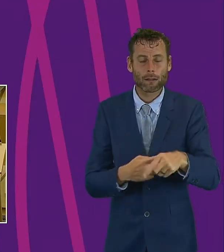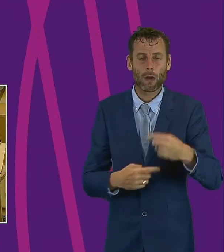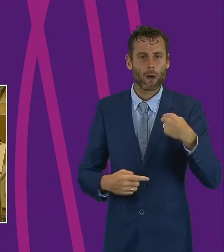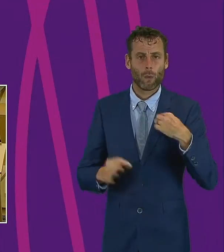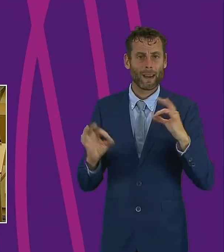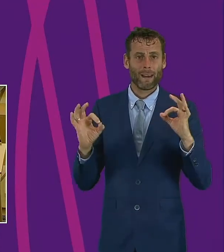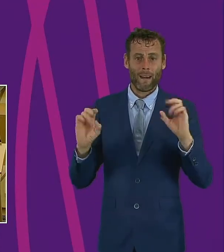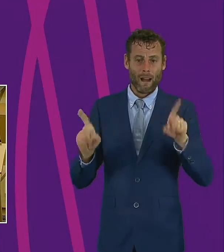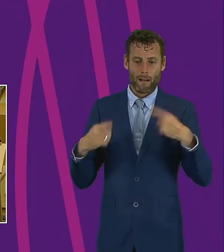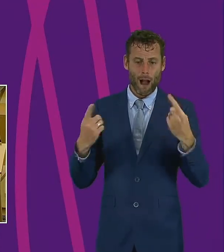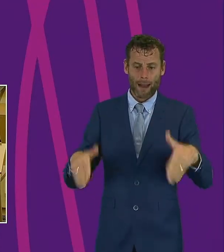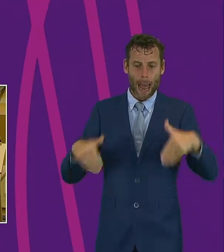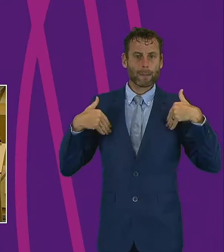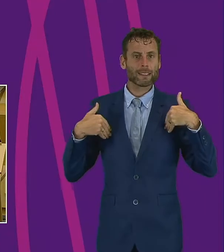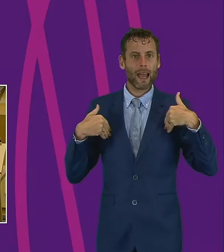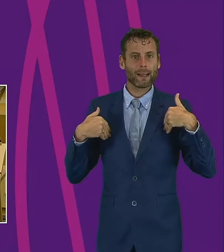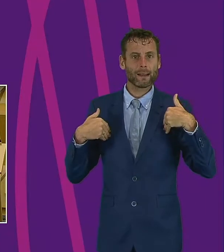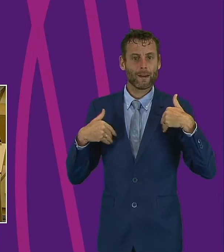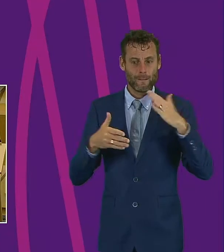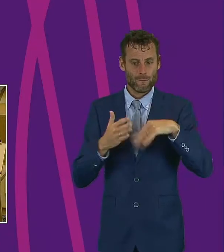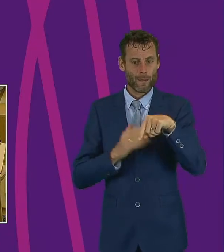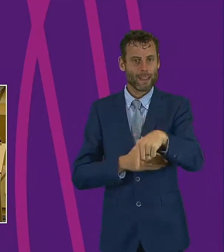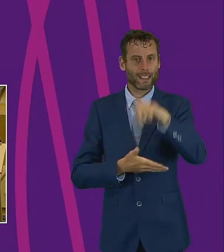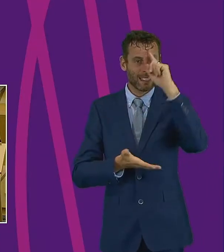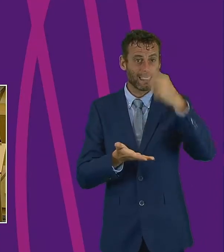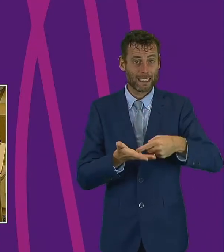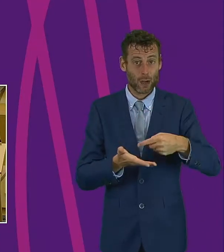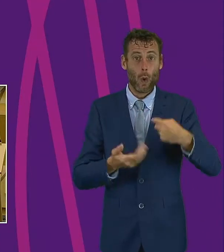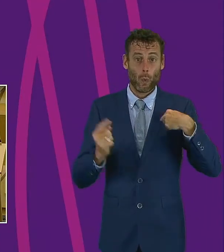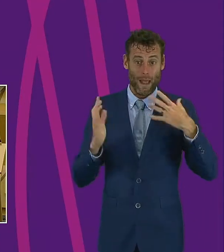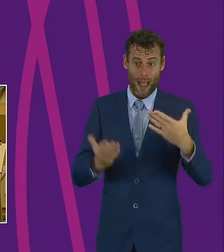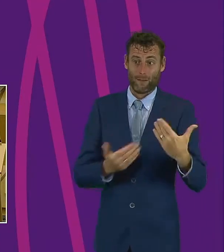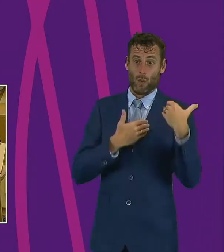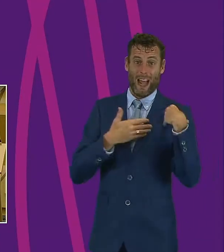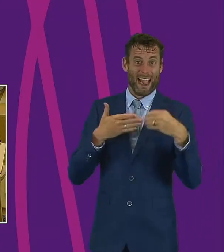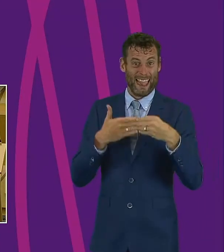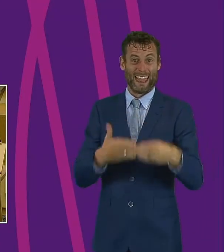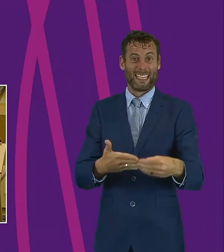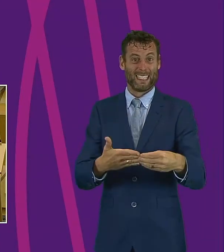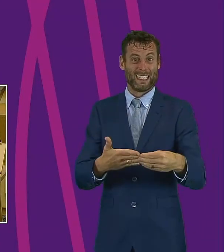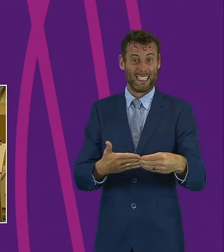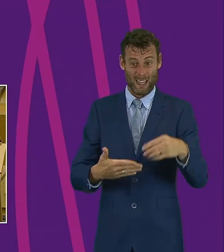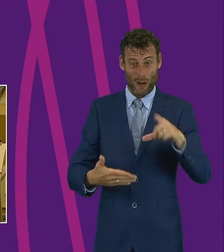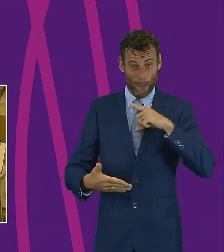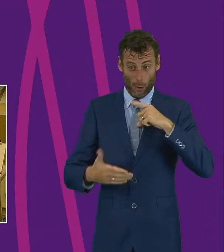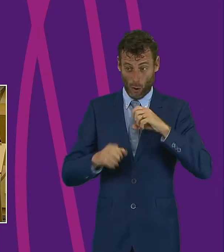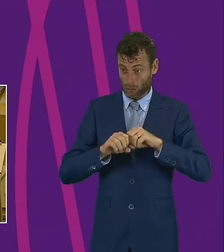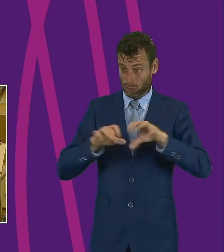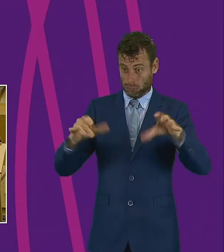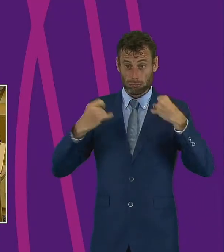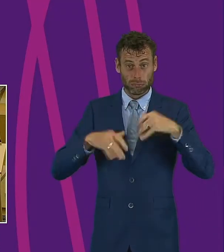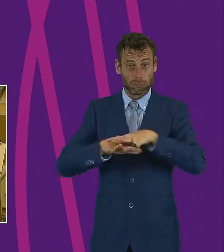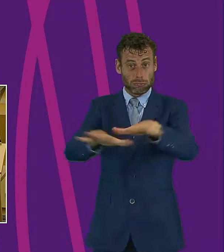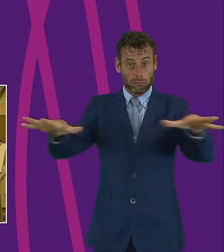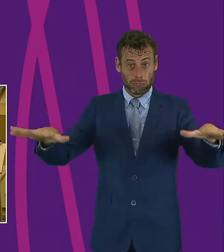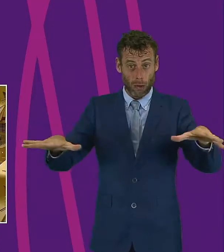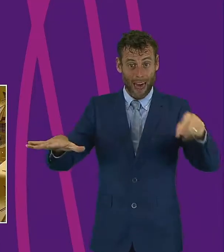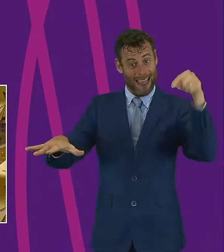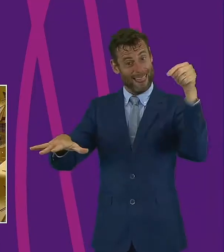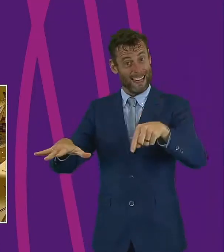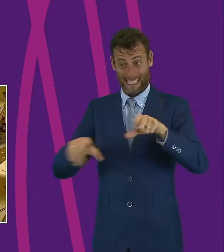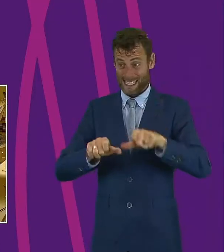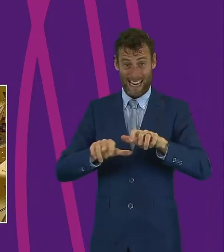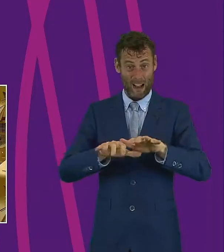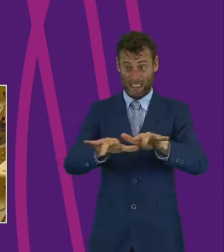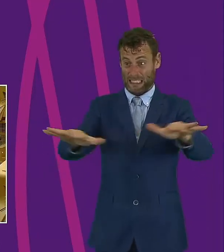of abstaining. We are leading the country through a pandemic, and that pandemic is not over. And I